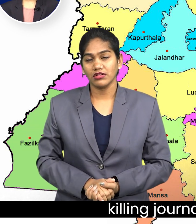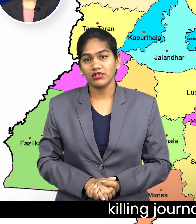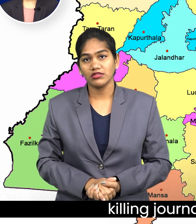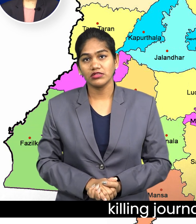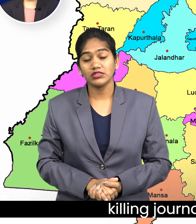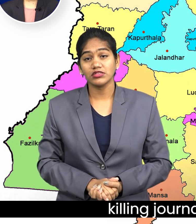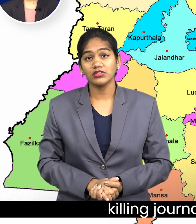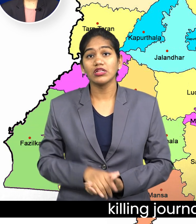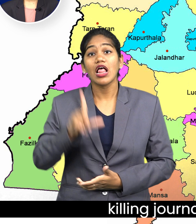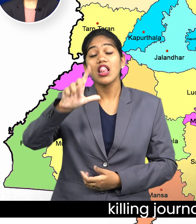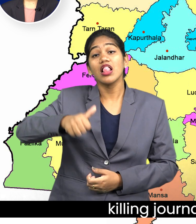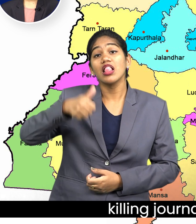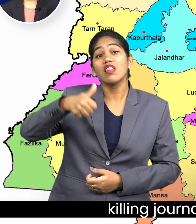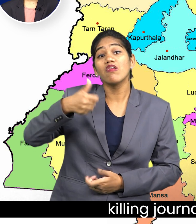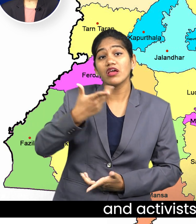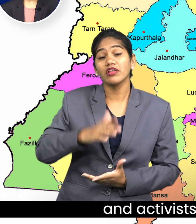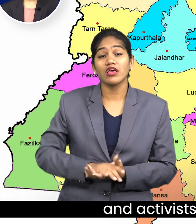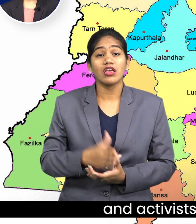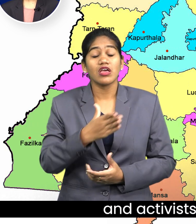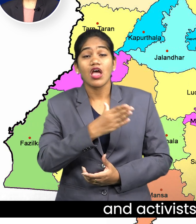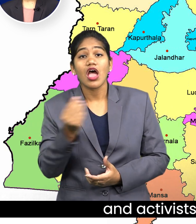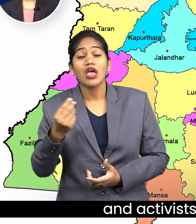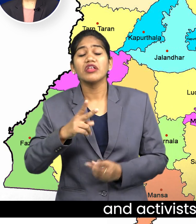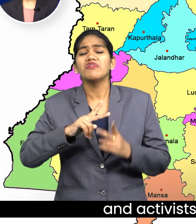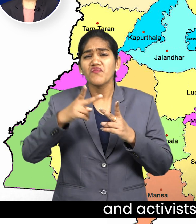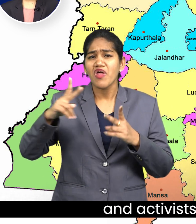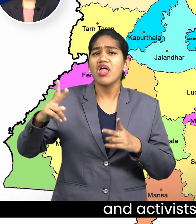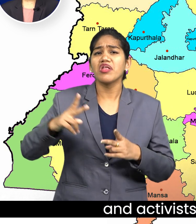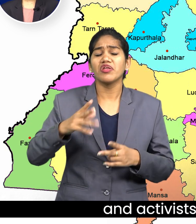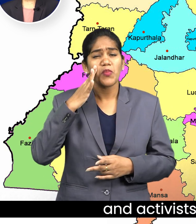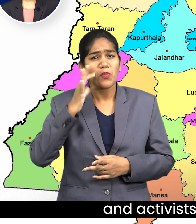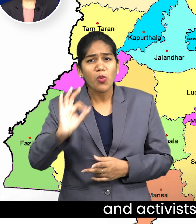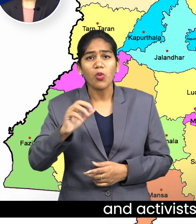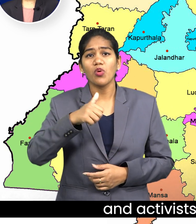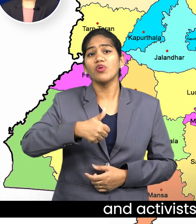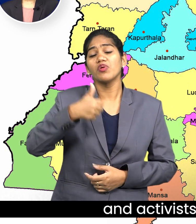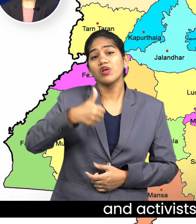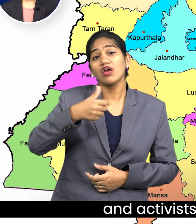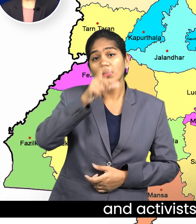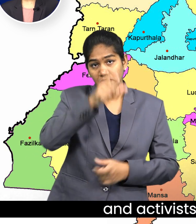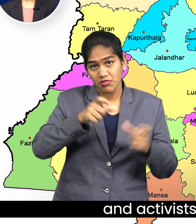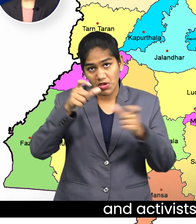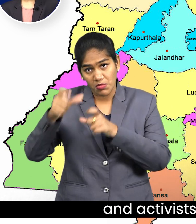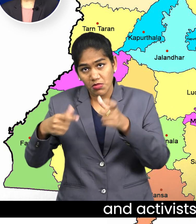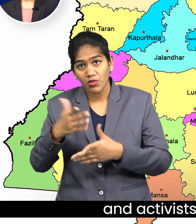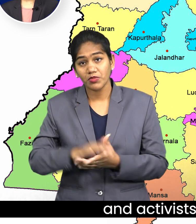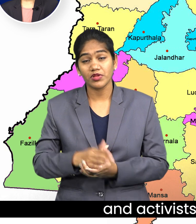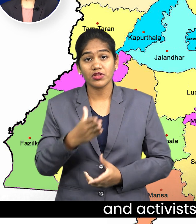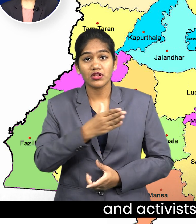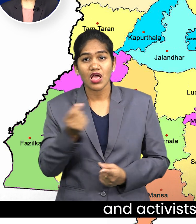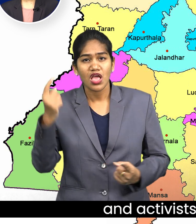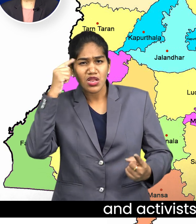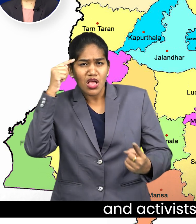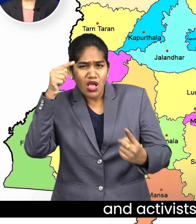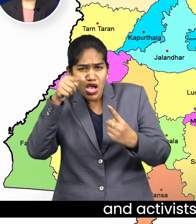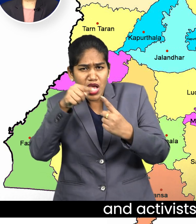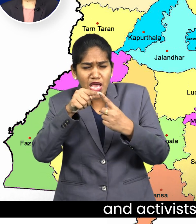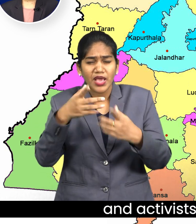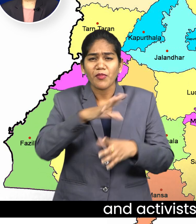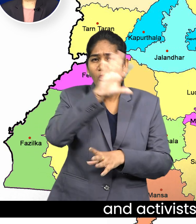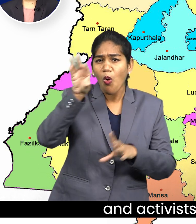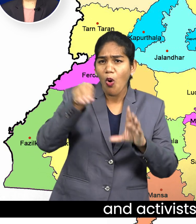Artists and activists and targeting civilians.